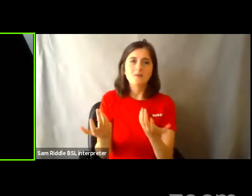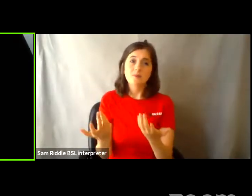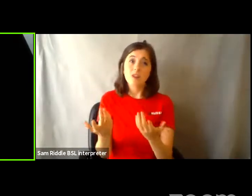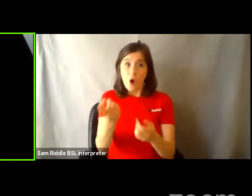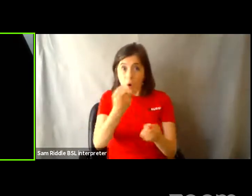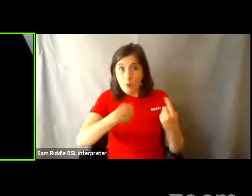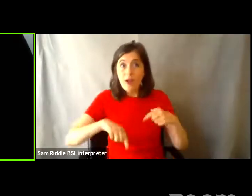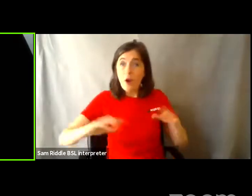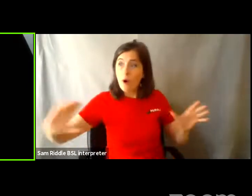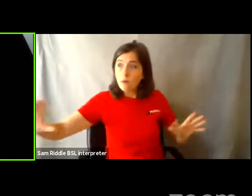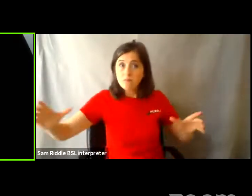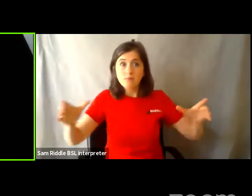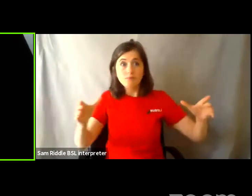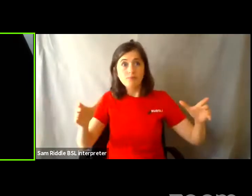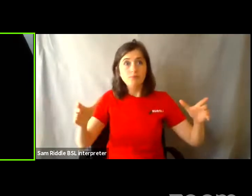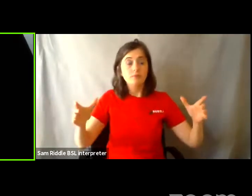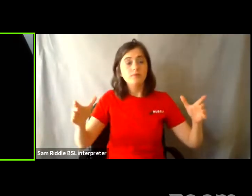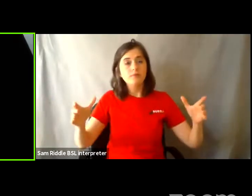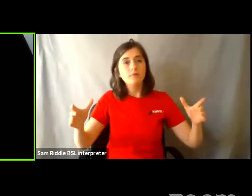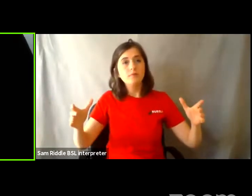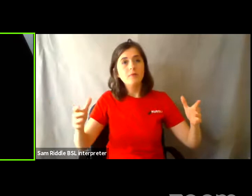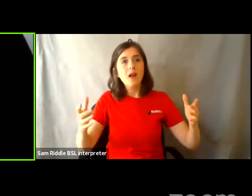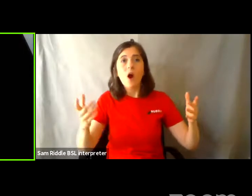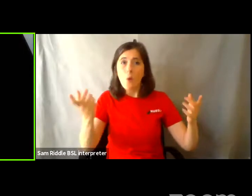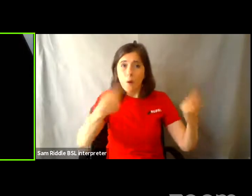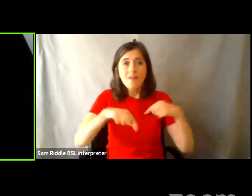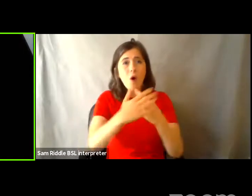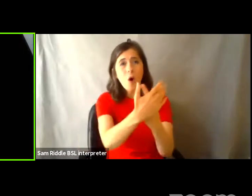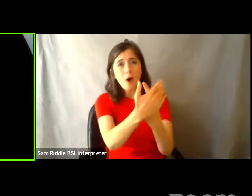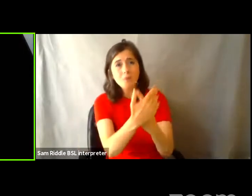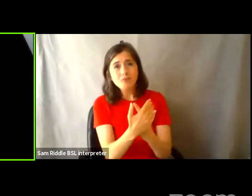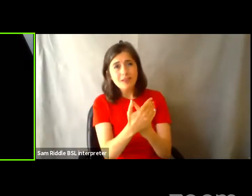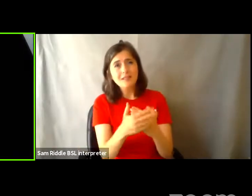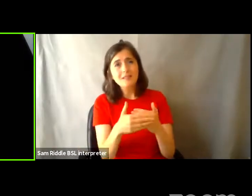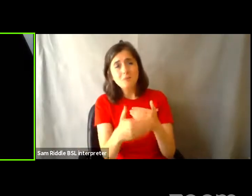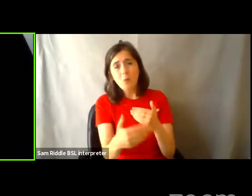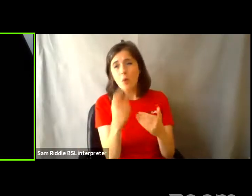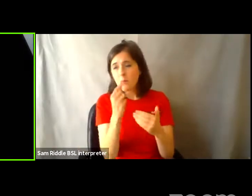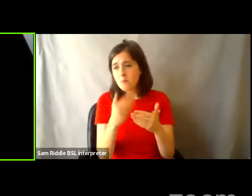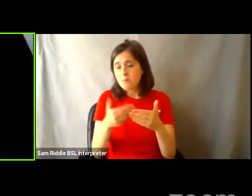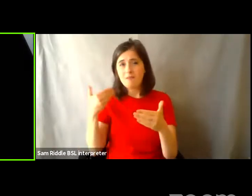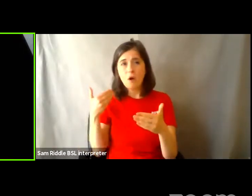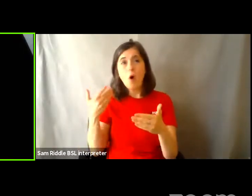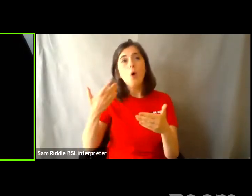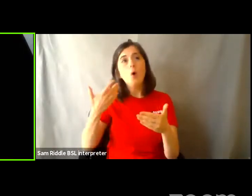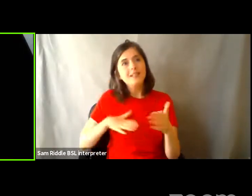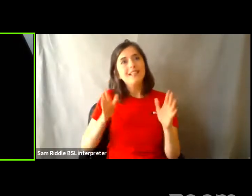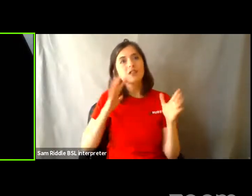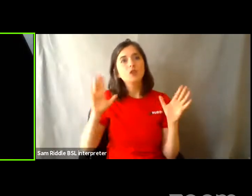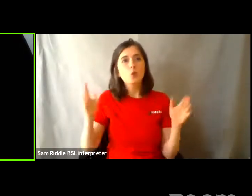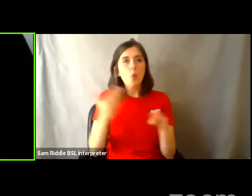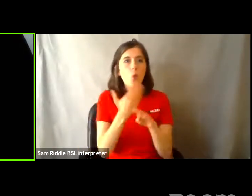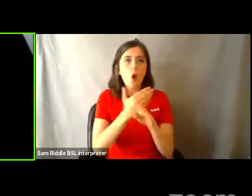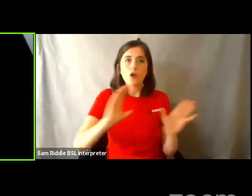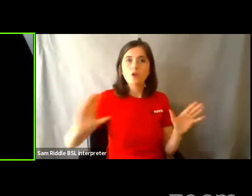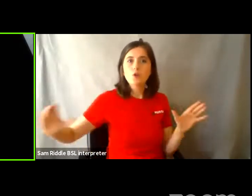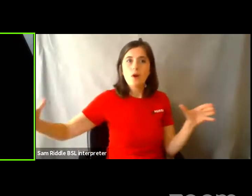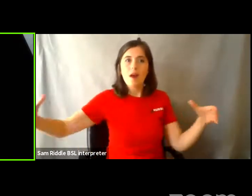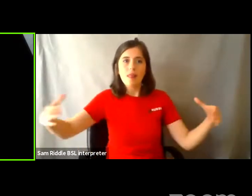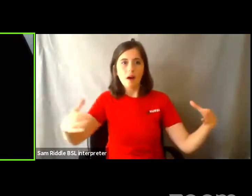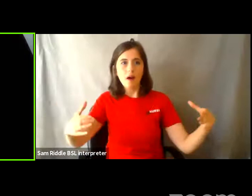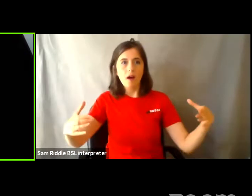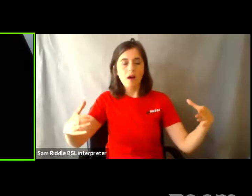we're more oppressed than ever and need more than ever to work together,